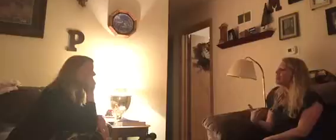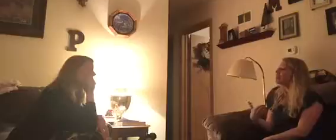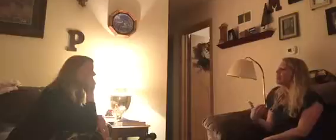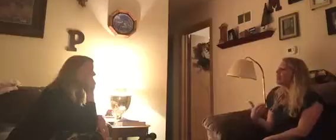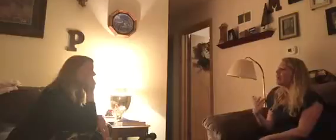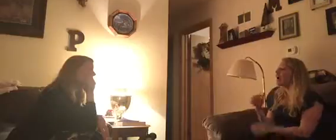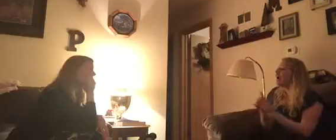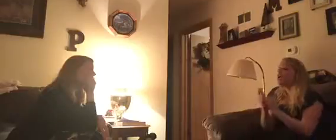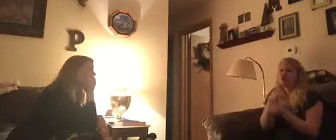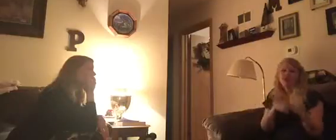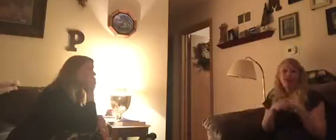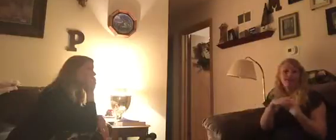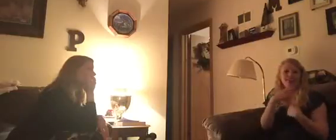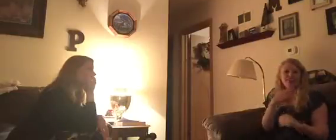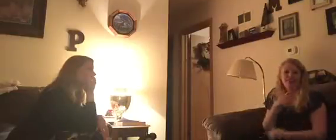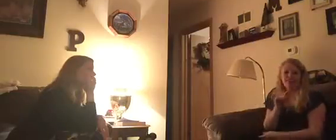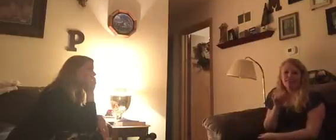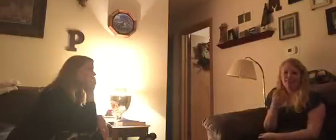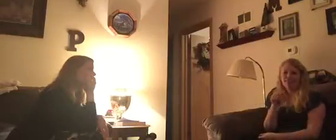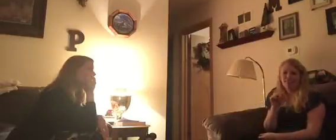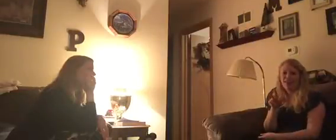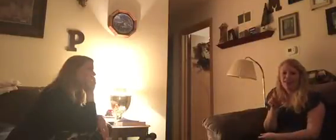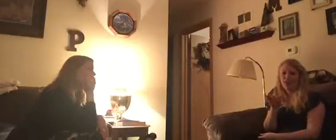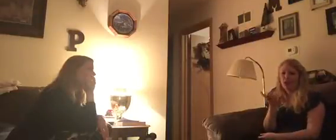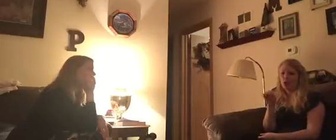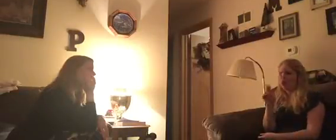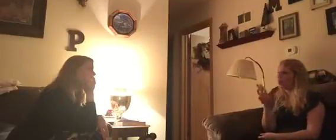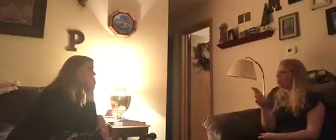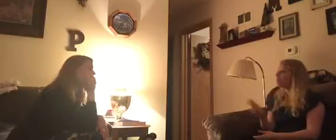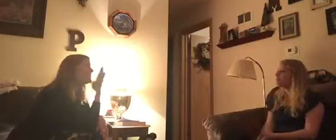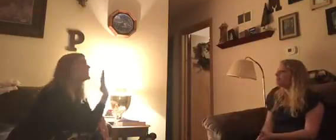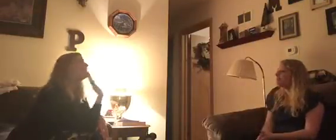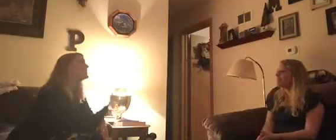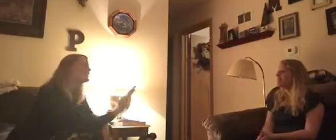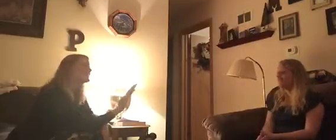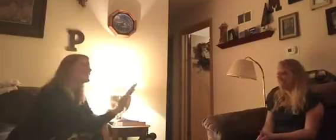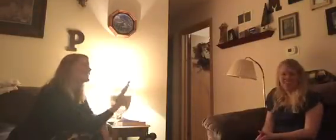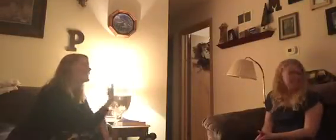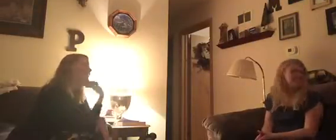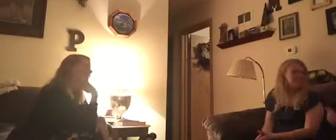say thank you? Thank you.